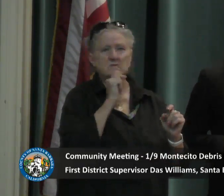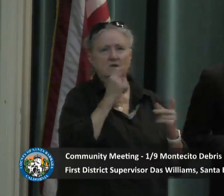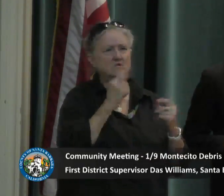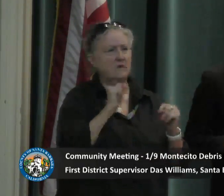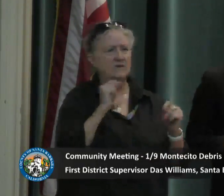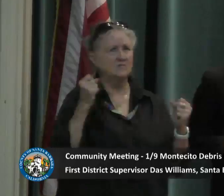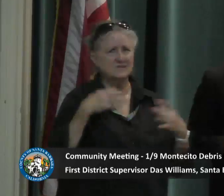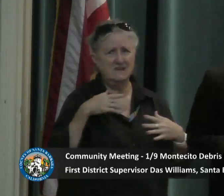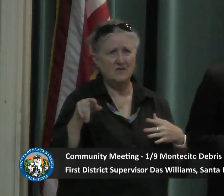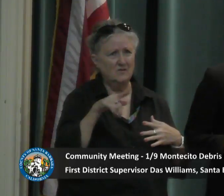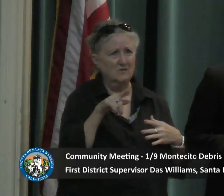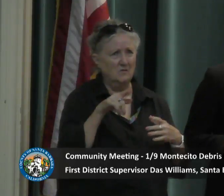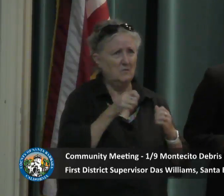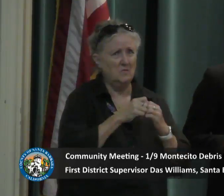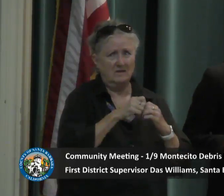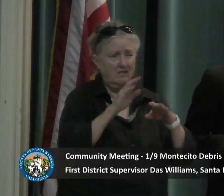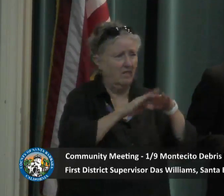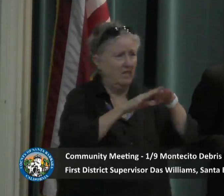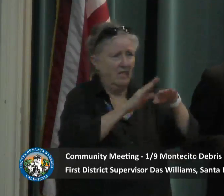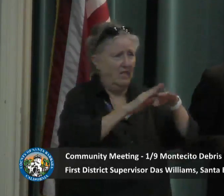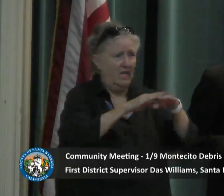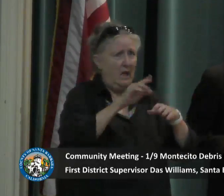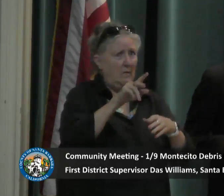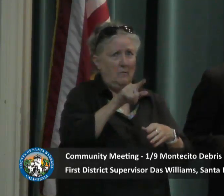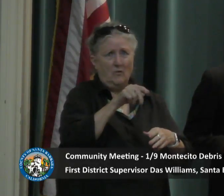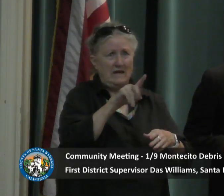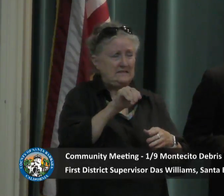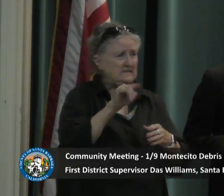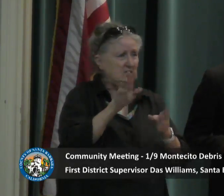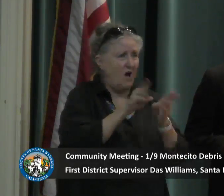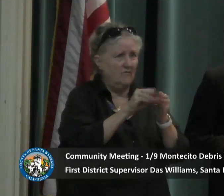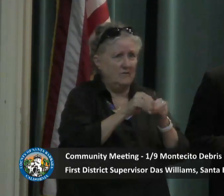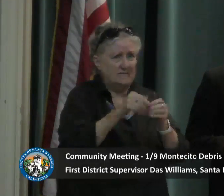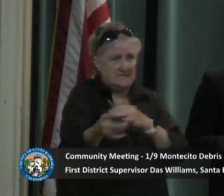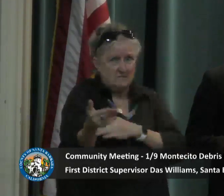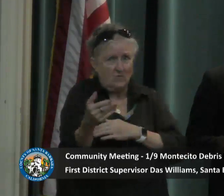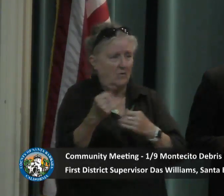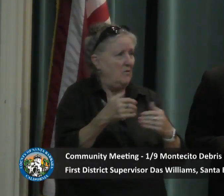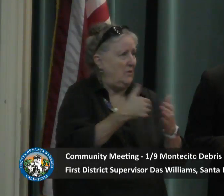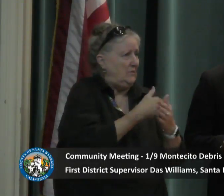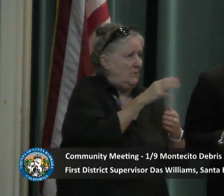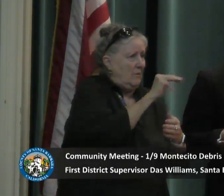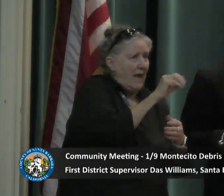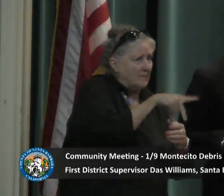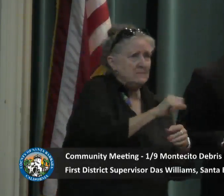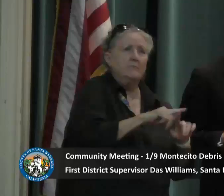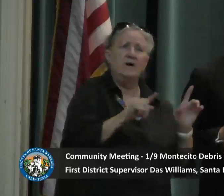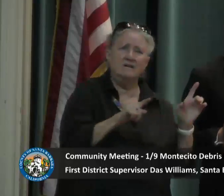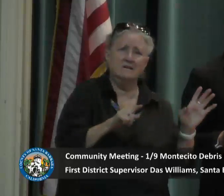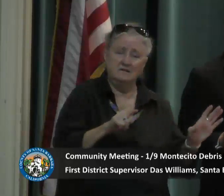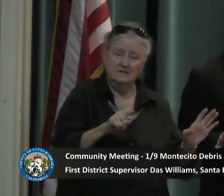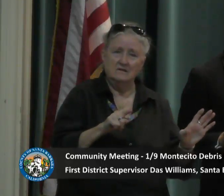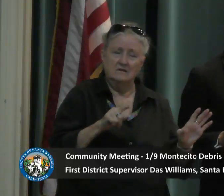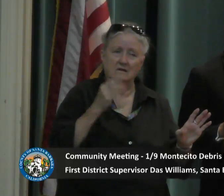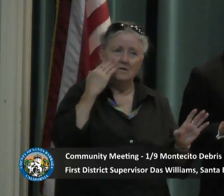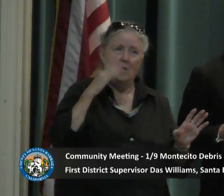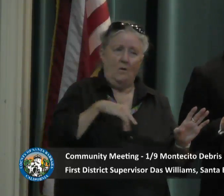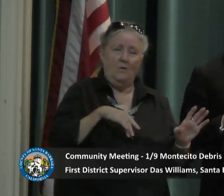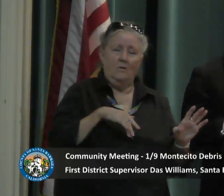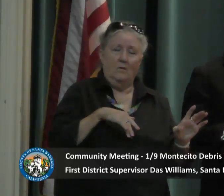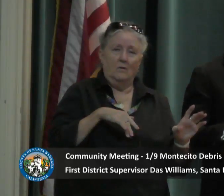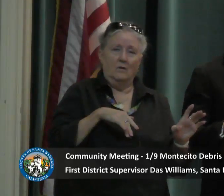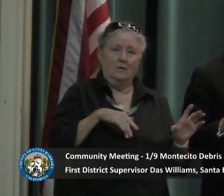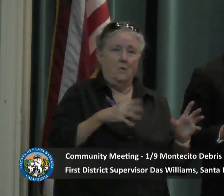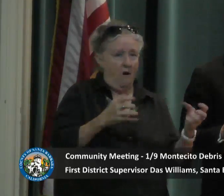to scare you with the press conference that was this morning or the new maps, but we know that we